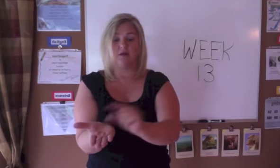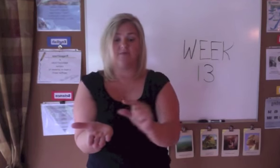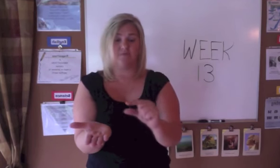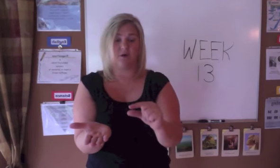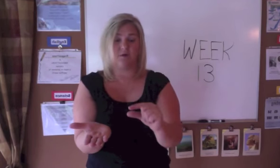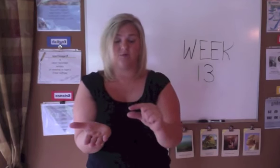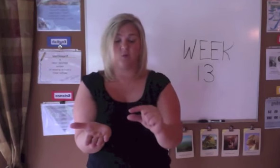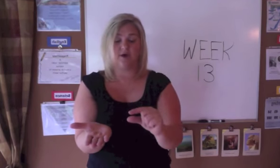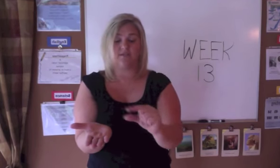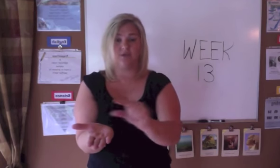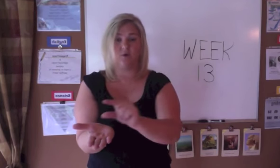left palm twice. So